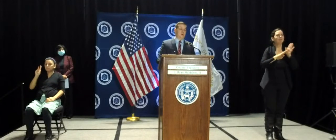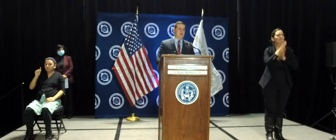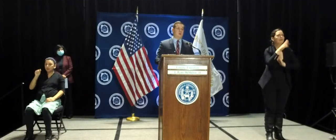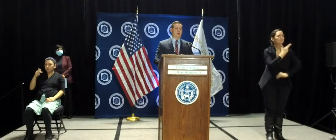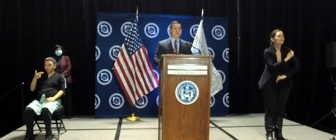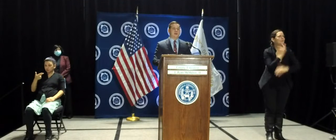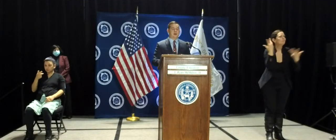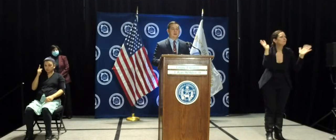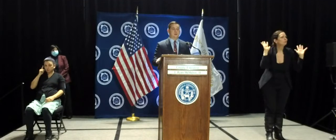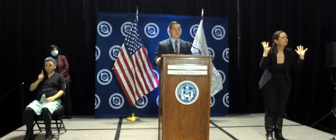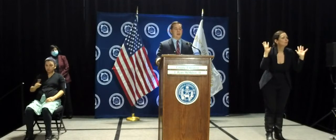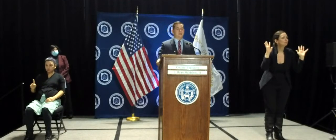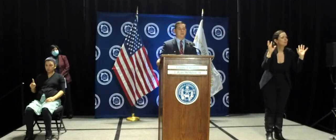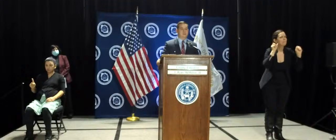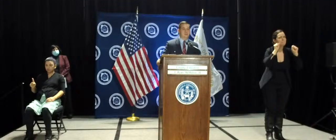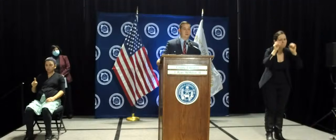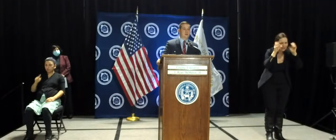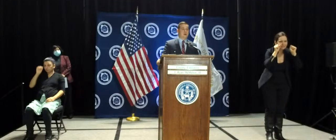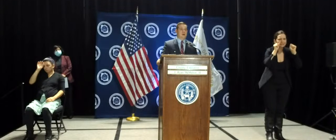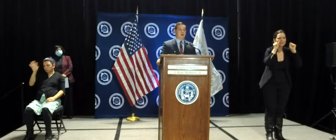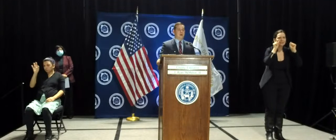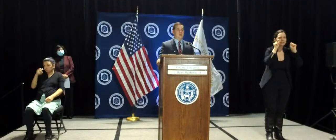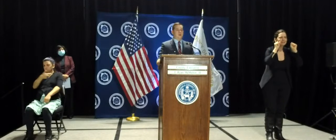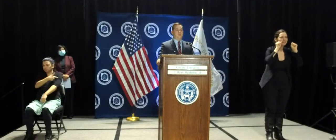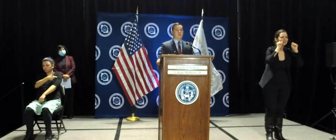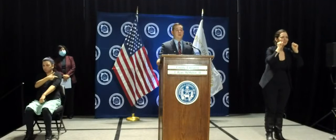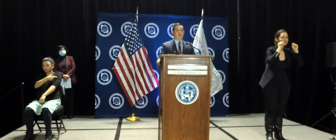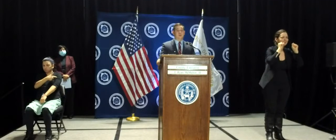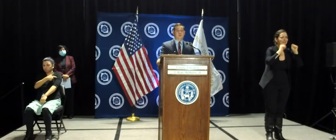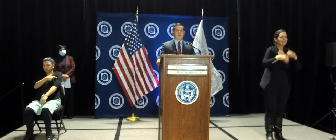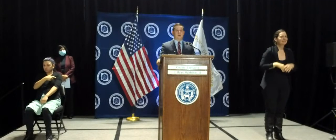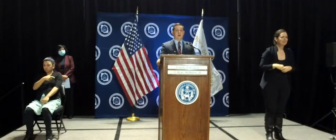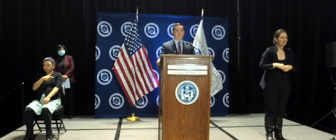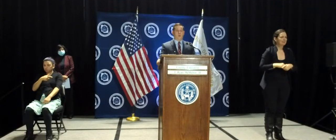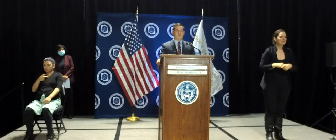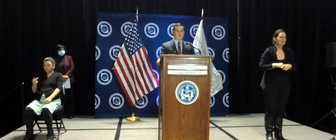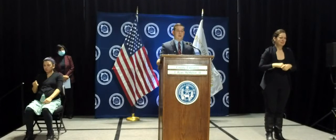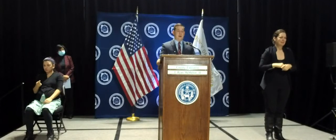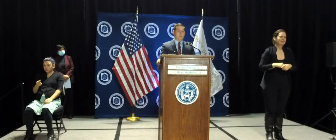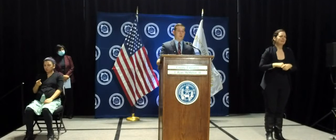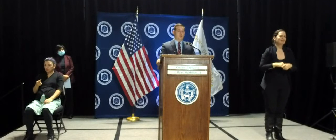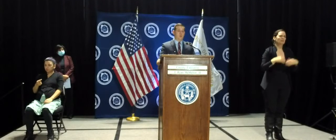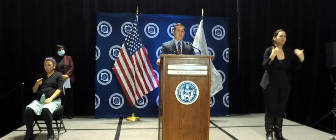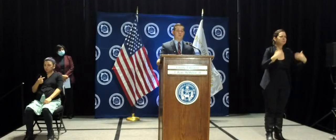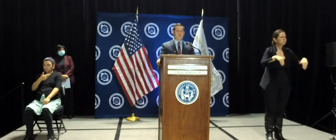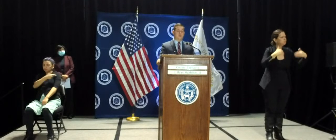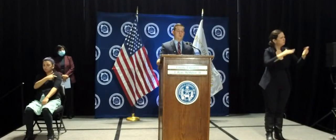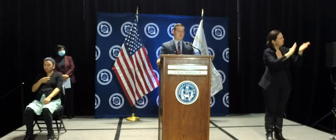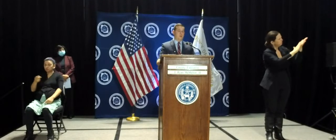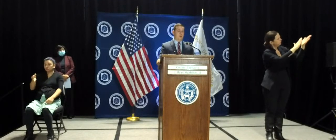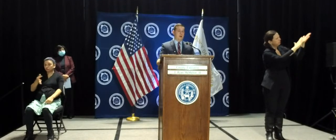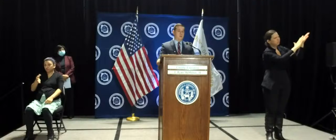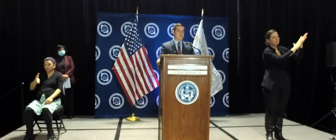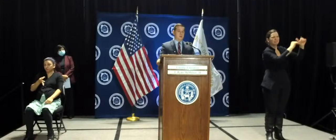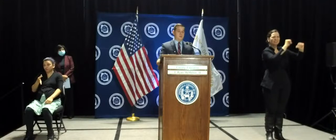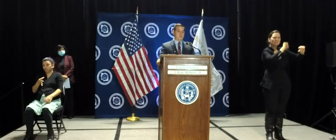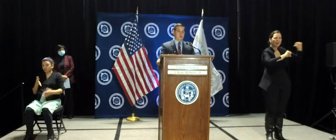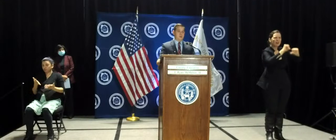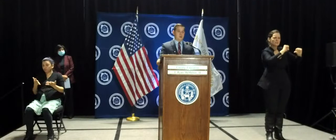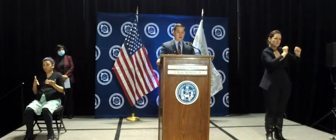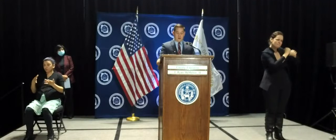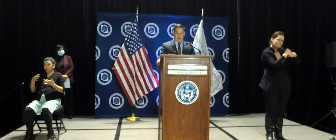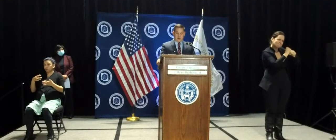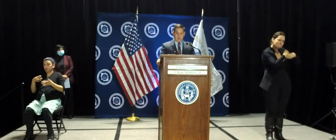historic and unprecedented, and the scientists and the leaders that worked at Operation Warp Speed should be very proud of